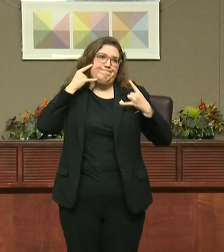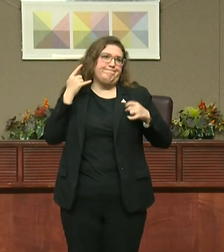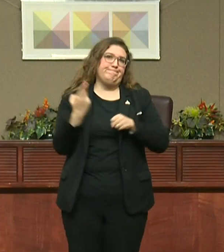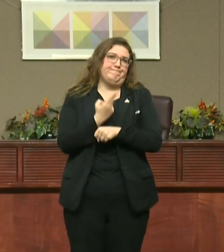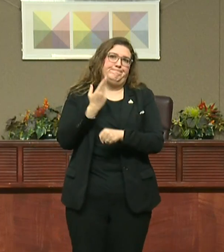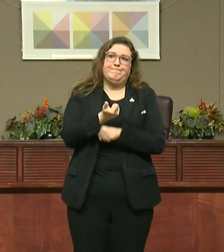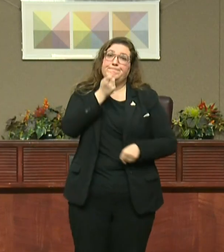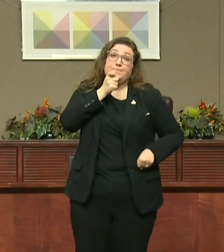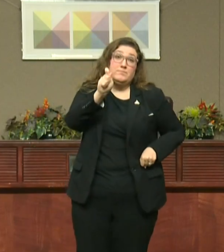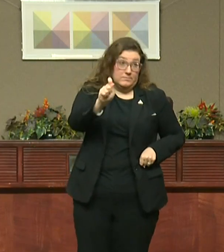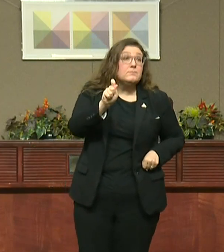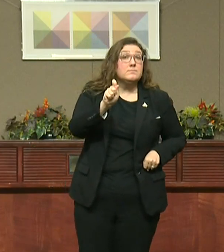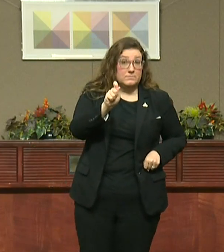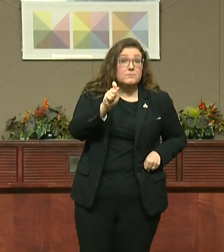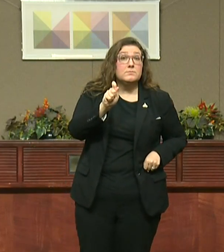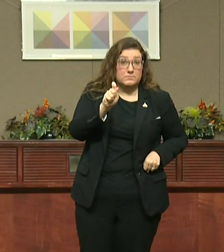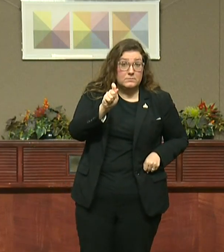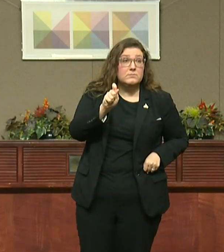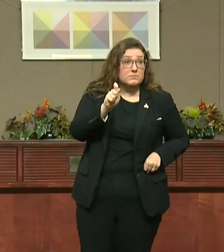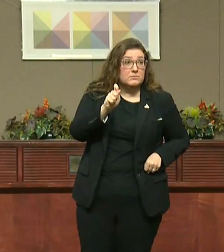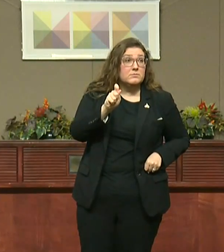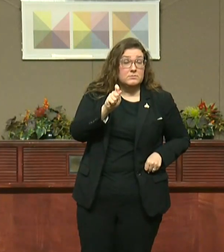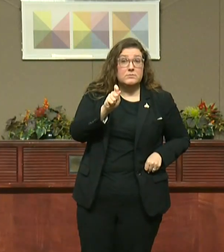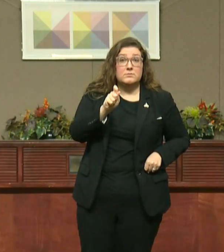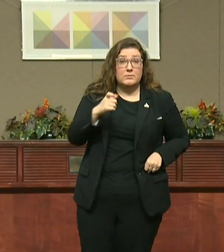we have as a community.